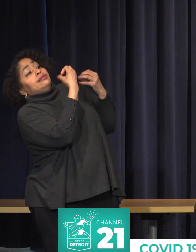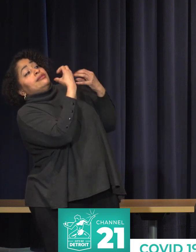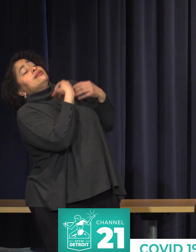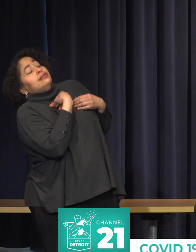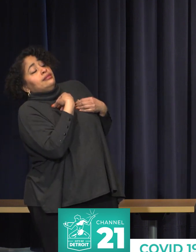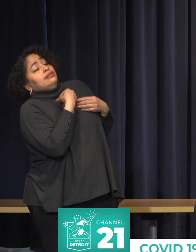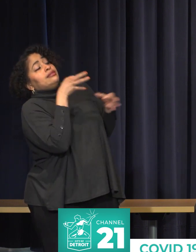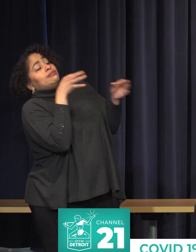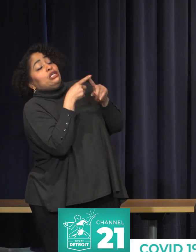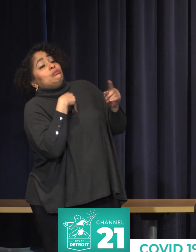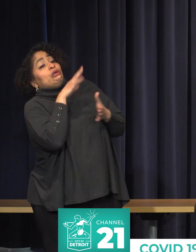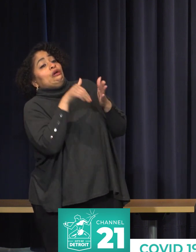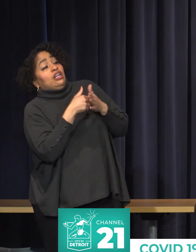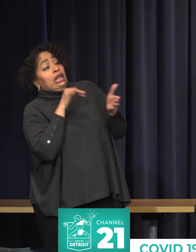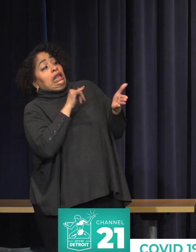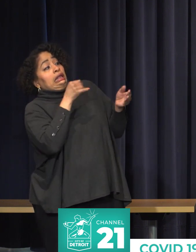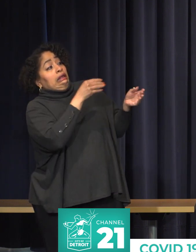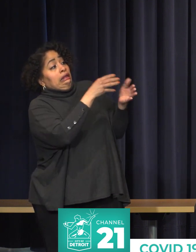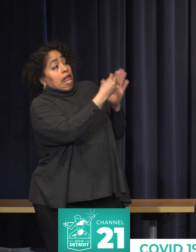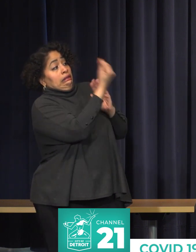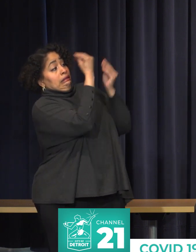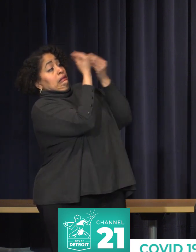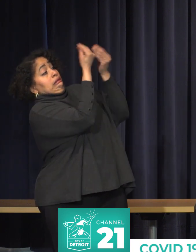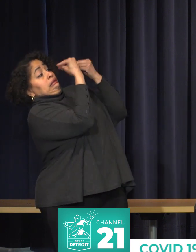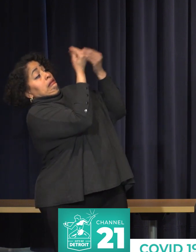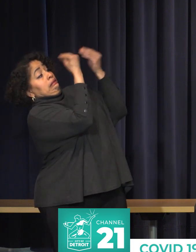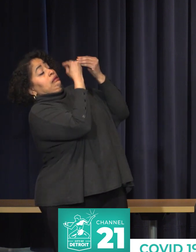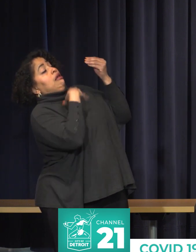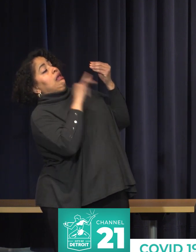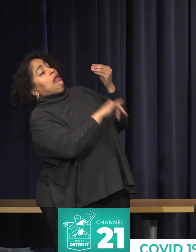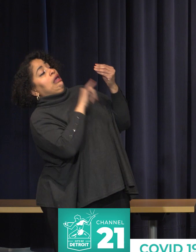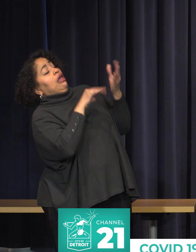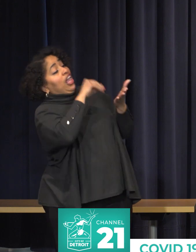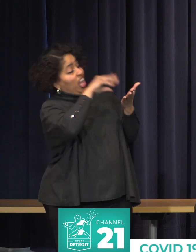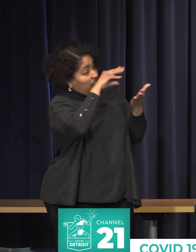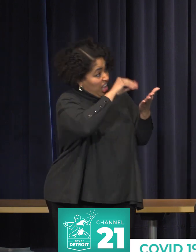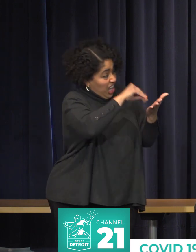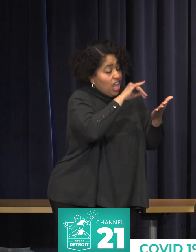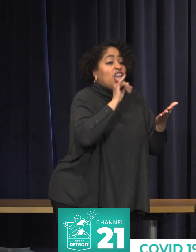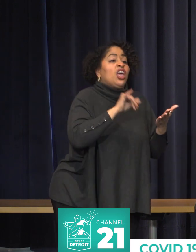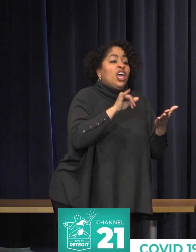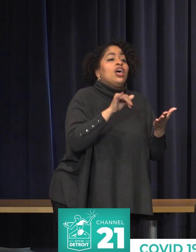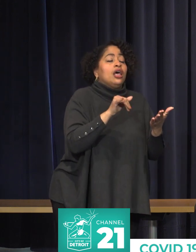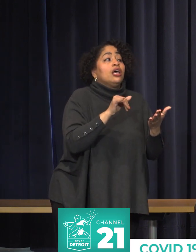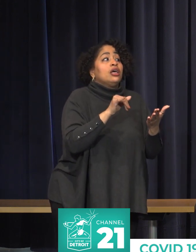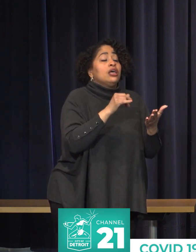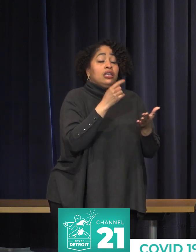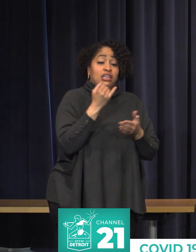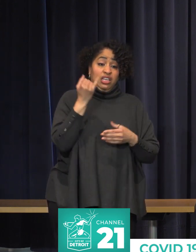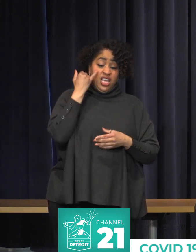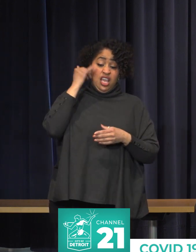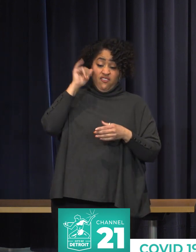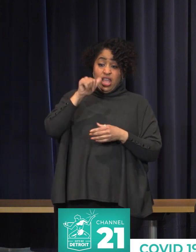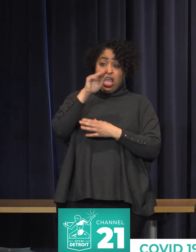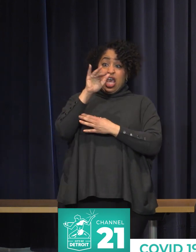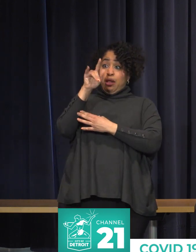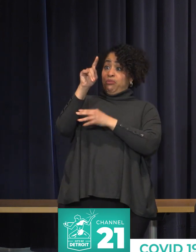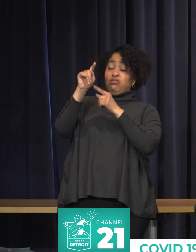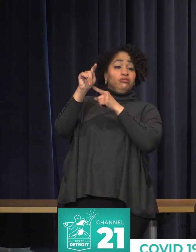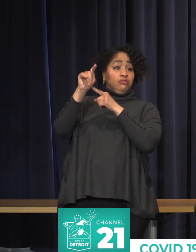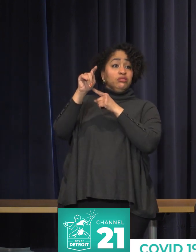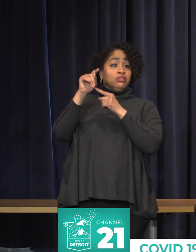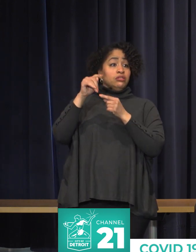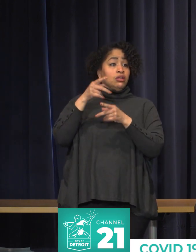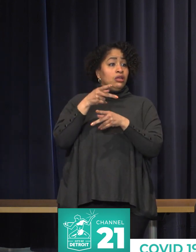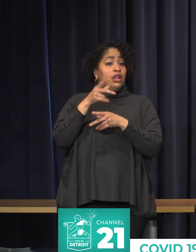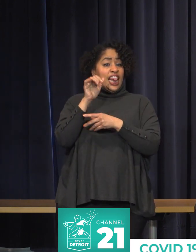But if this Abbott Labs product works as it is supposed to, and they certainly are a first-class